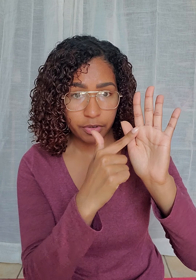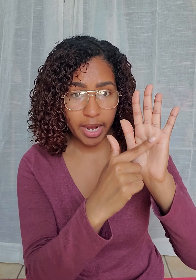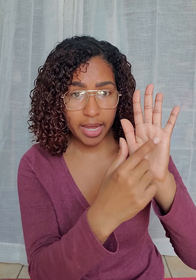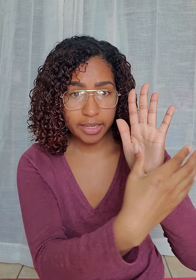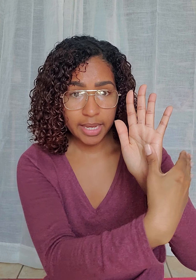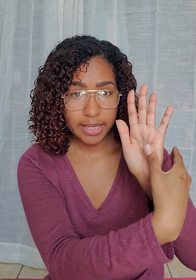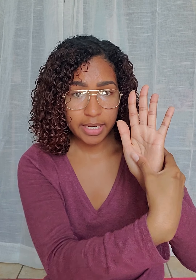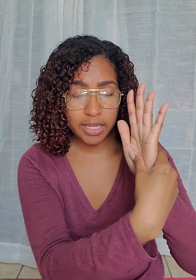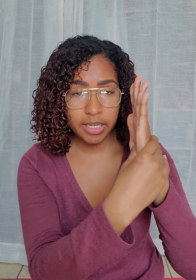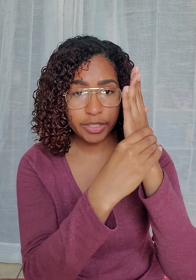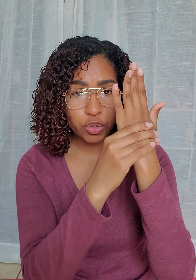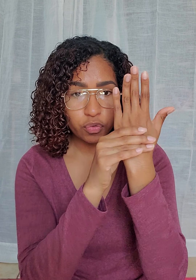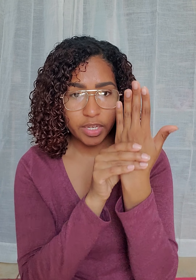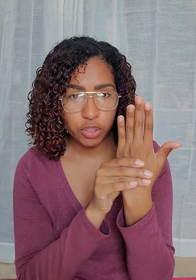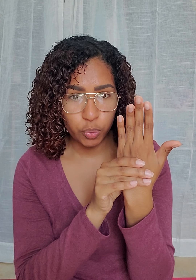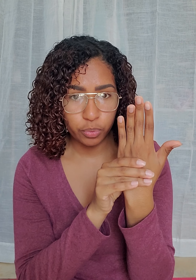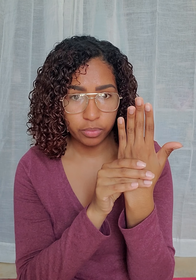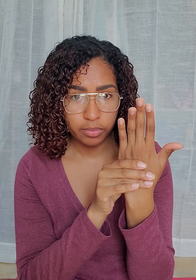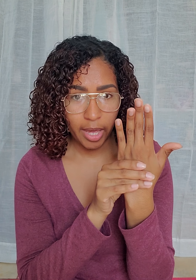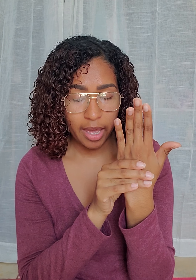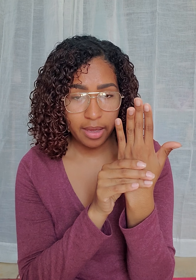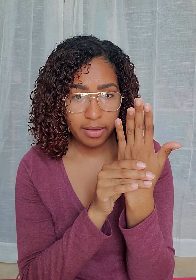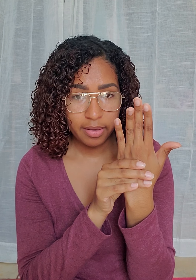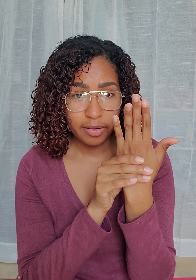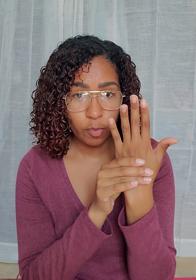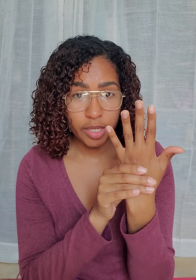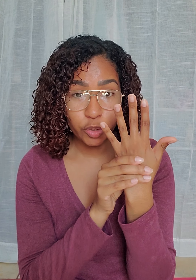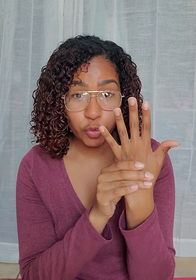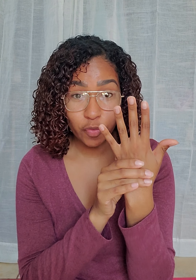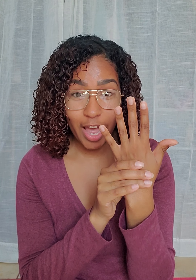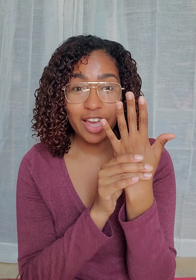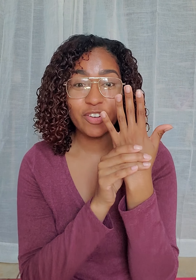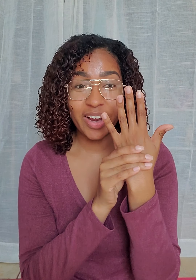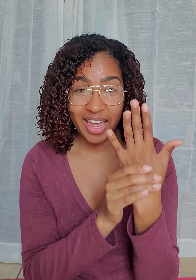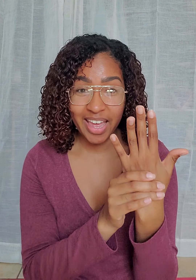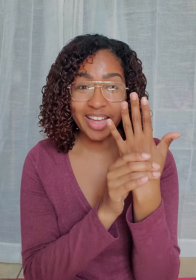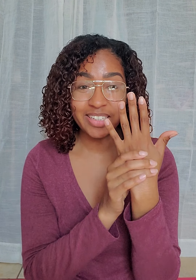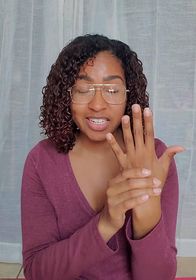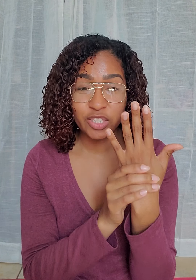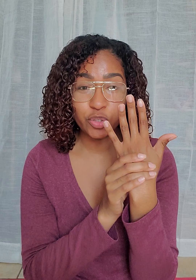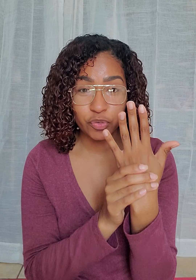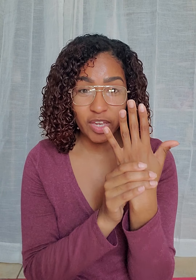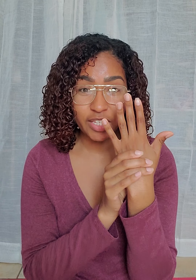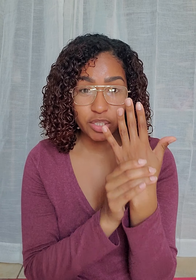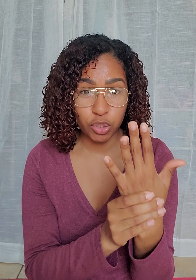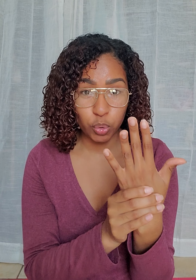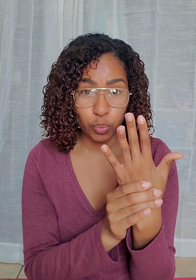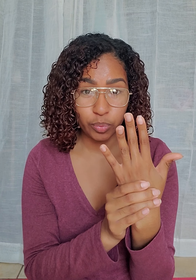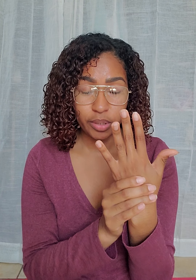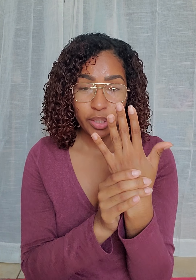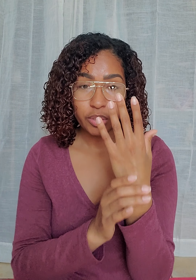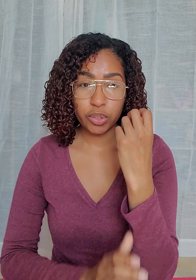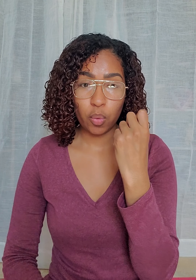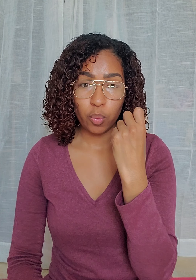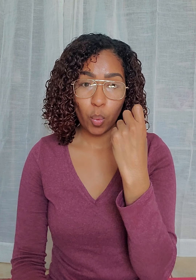hand, needs to face you, okay? 1 through 5, your hand needs to face you. So